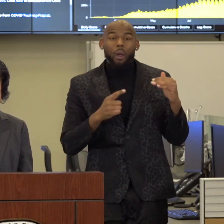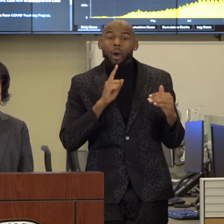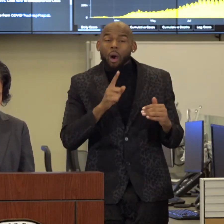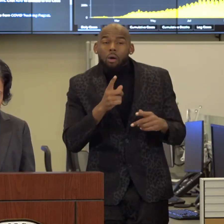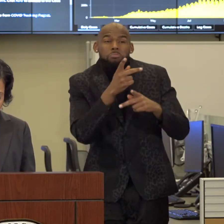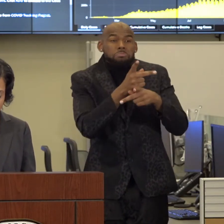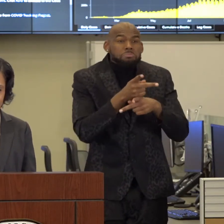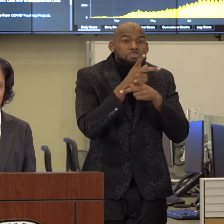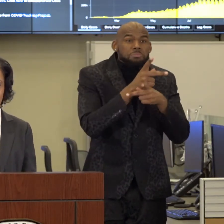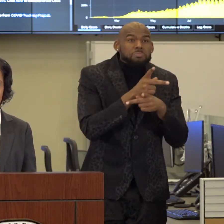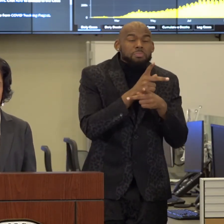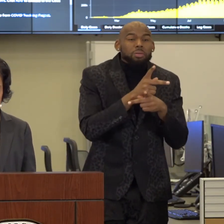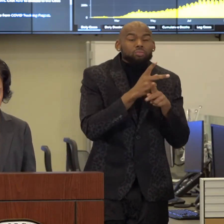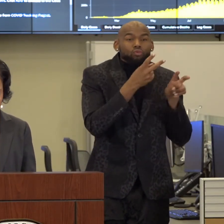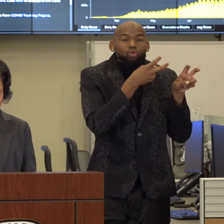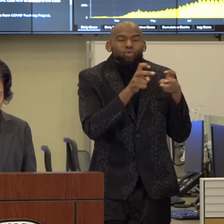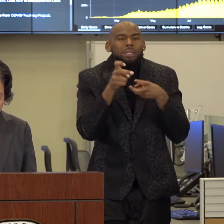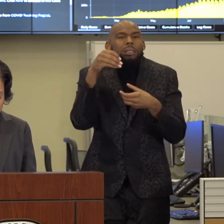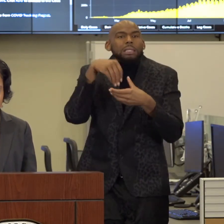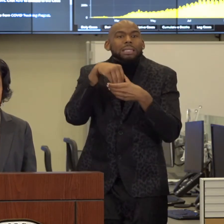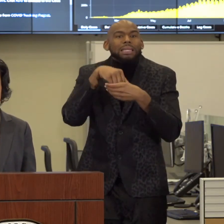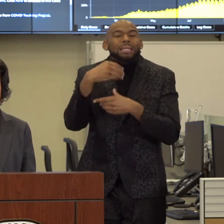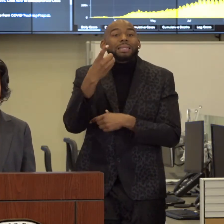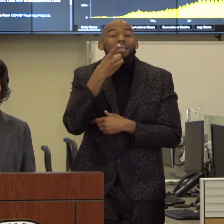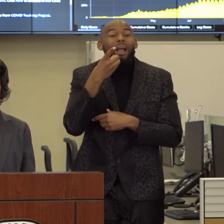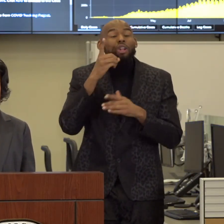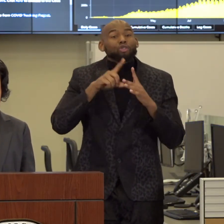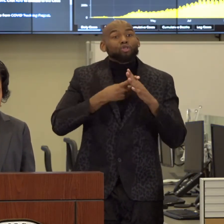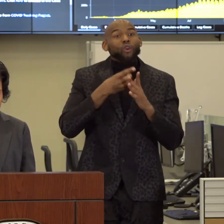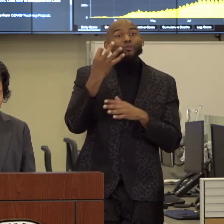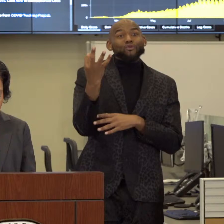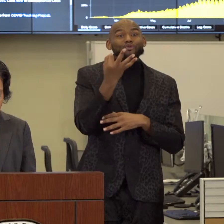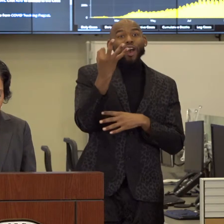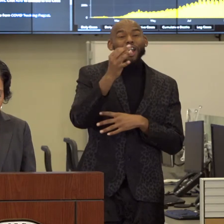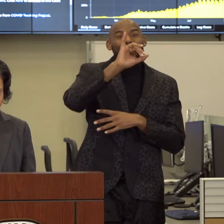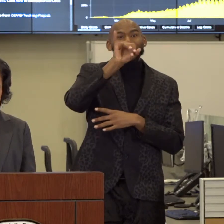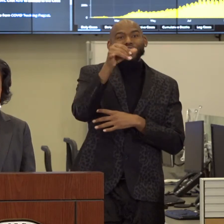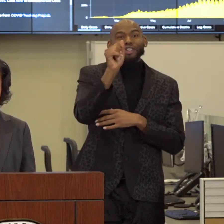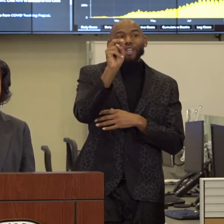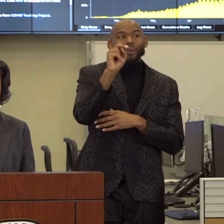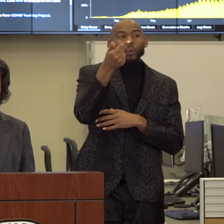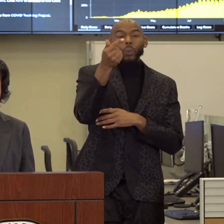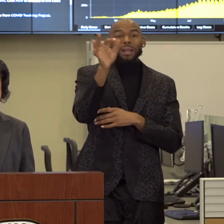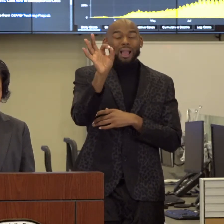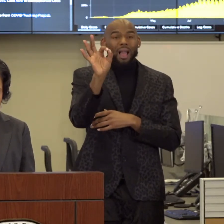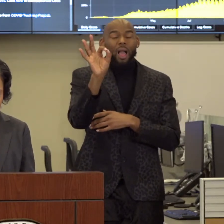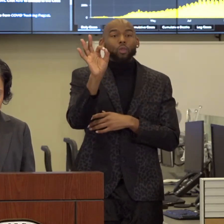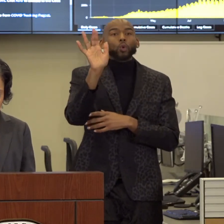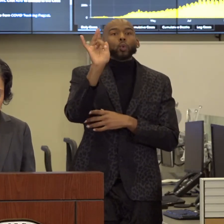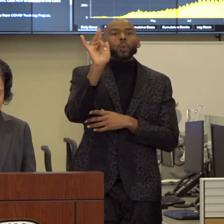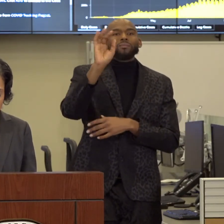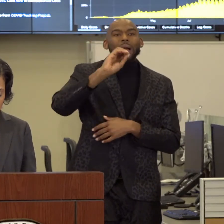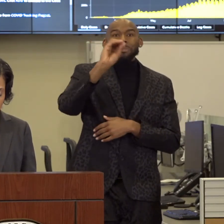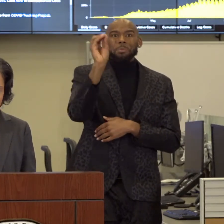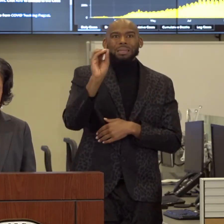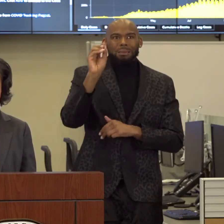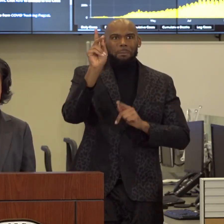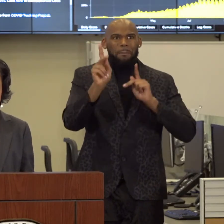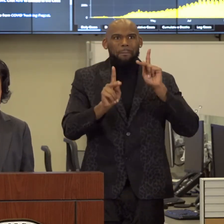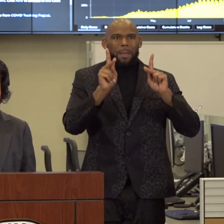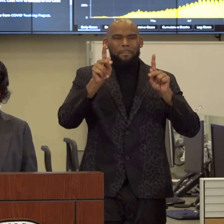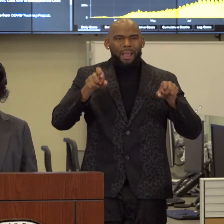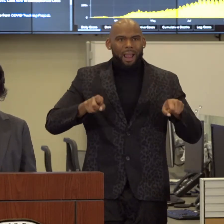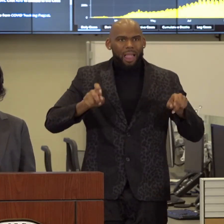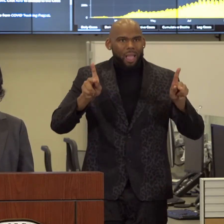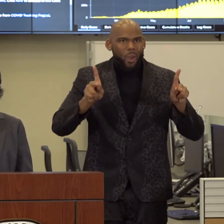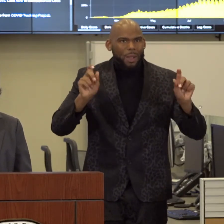moving to indoor dining, which will resume on Friday, January 29th at 25% capacity. And this